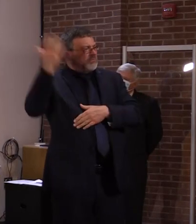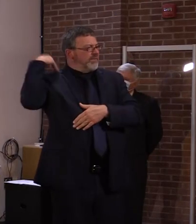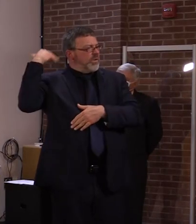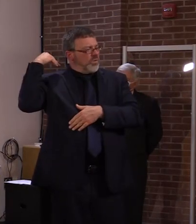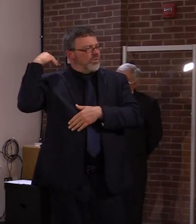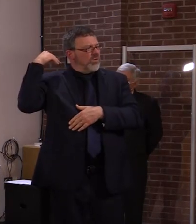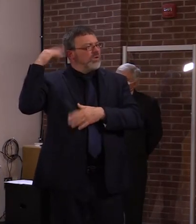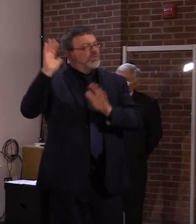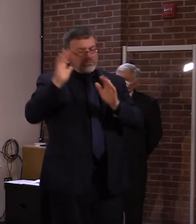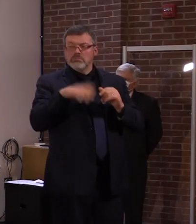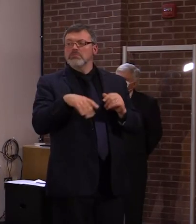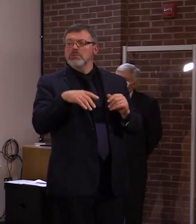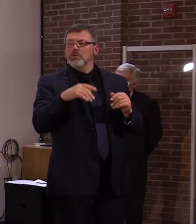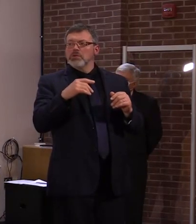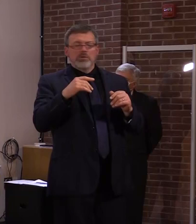anyone